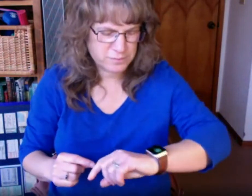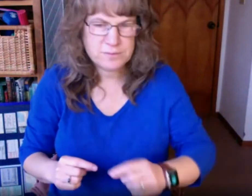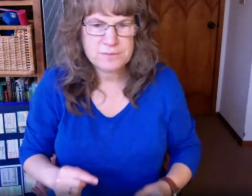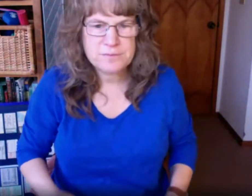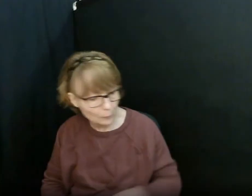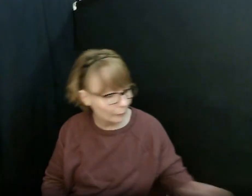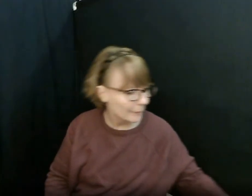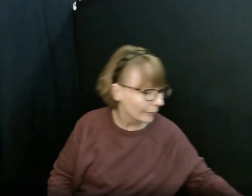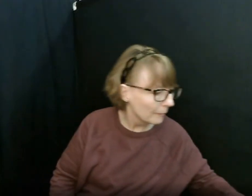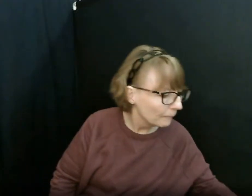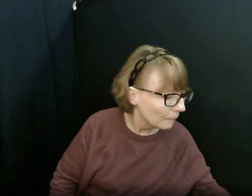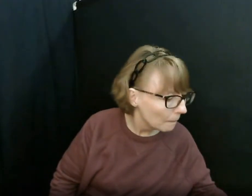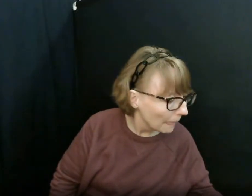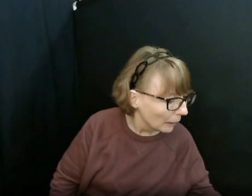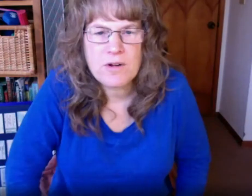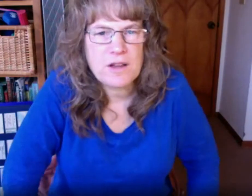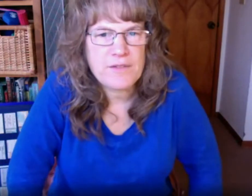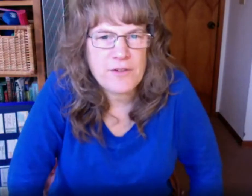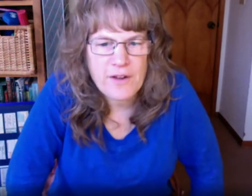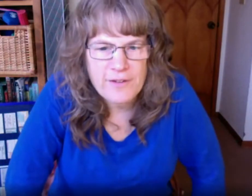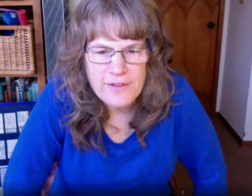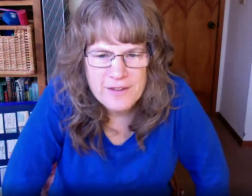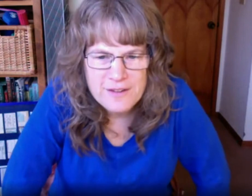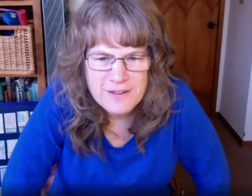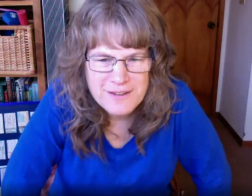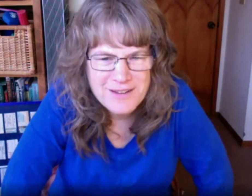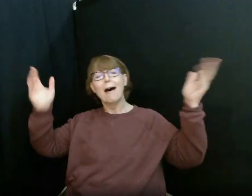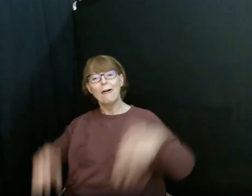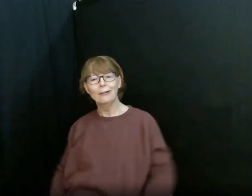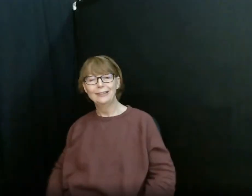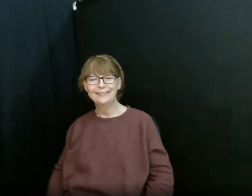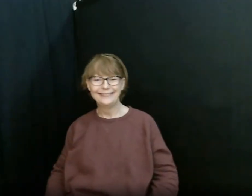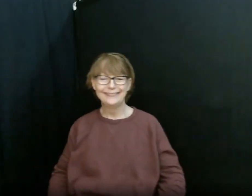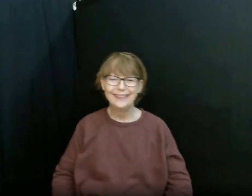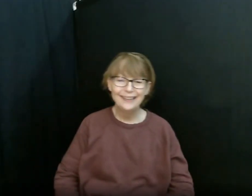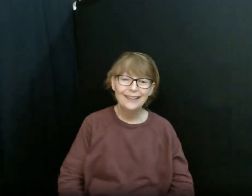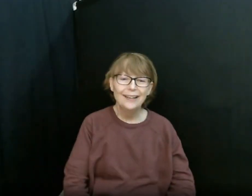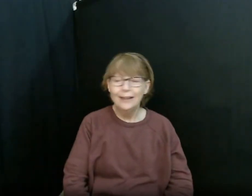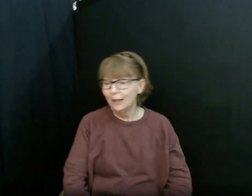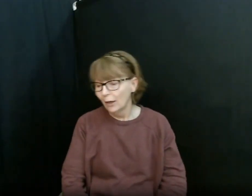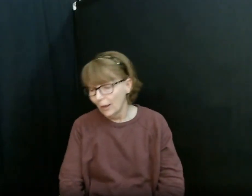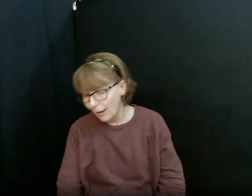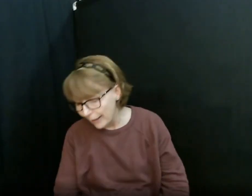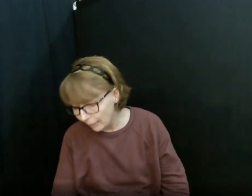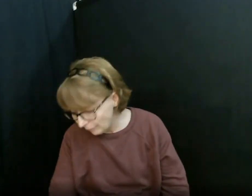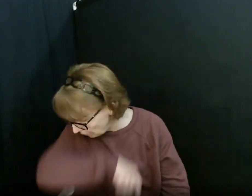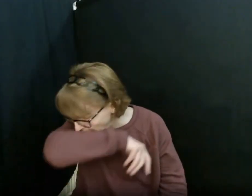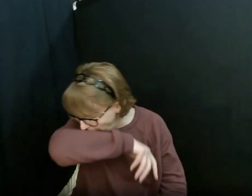Okay. What time is it? We're 11:05. Oh no. All right. This is